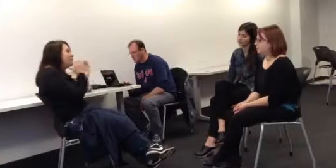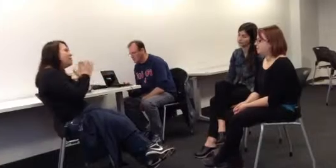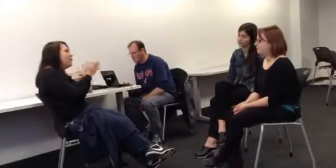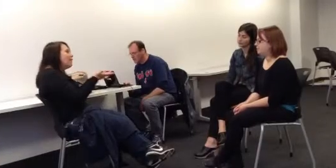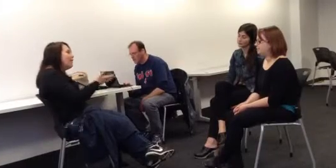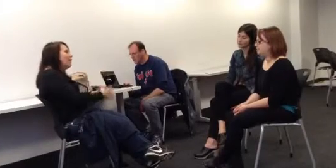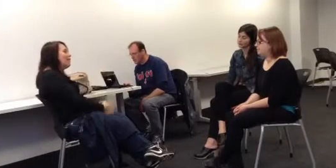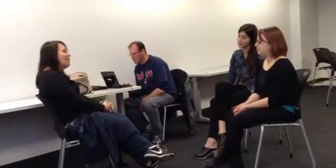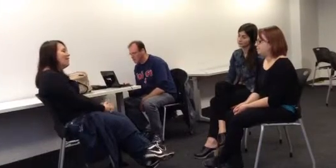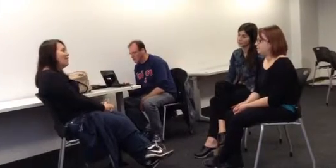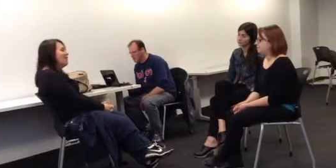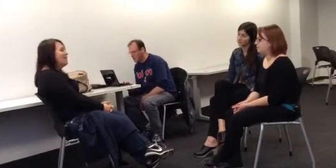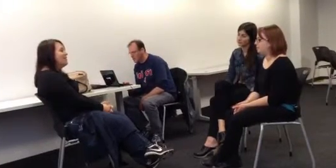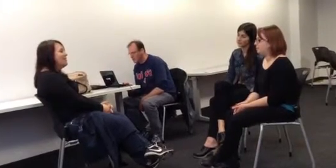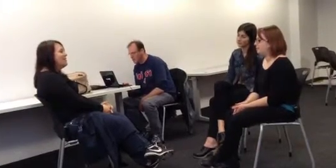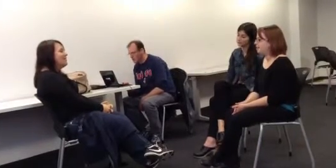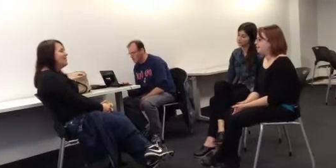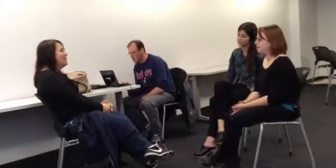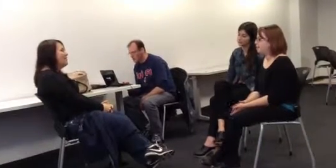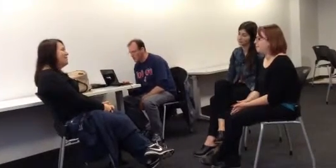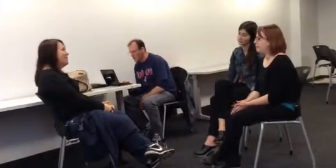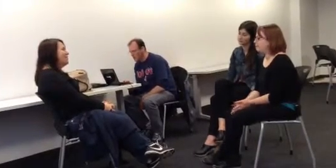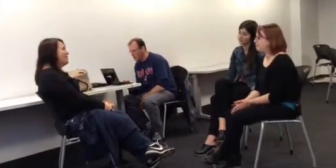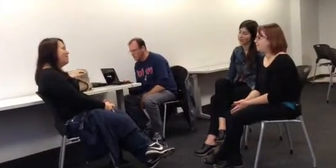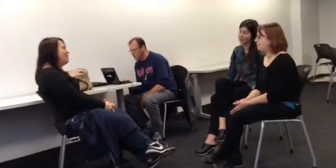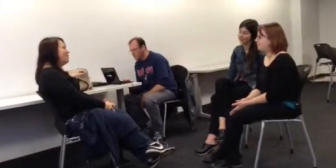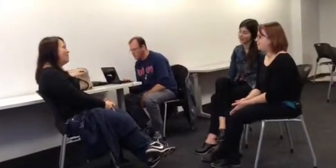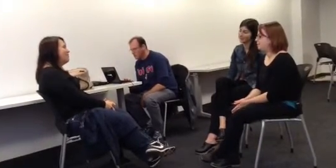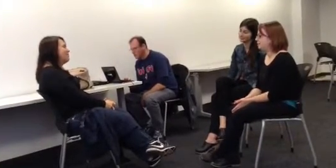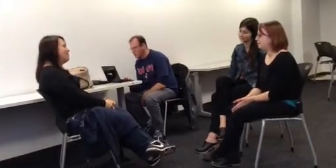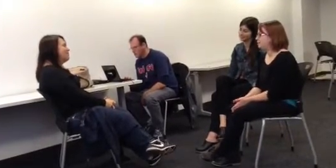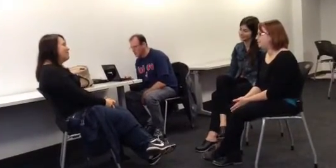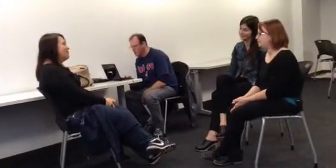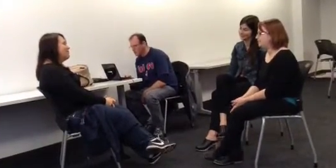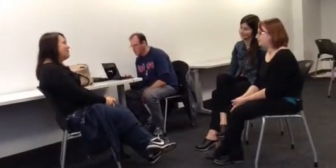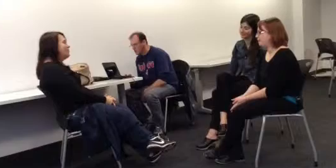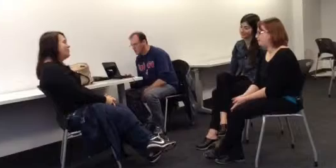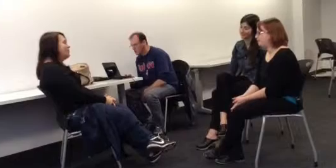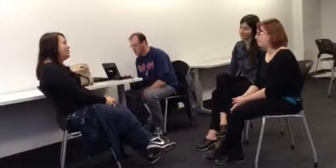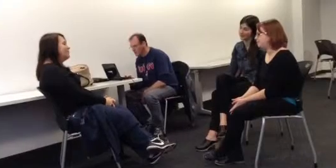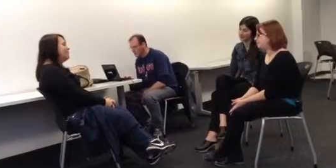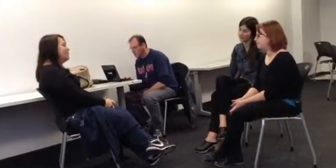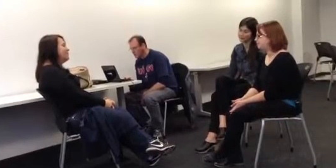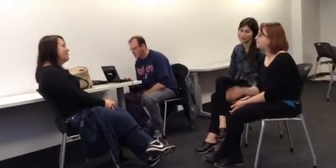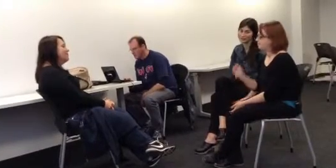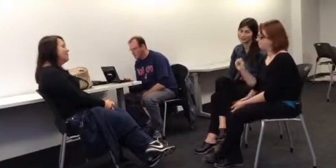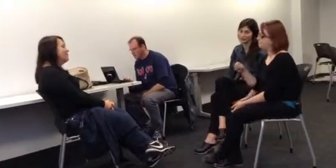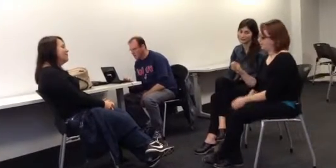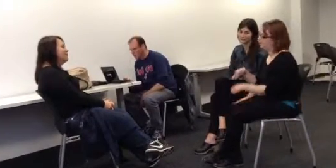Because deaf people can't always write back and forth. They Yeah. need their language to communicate. Yeah, of course.